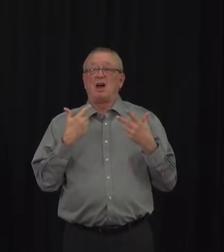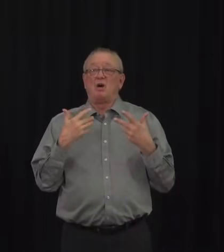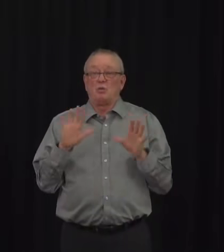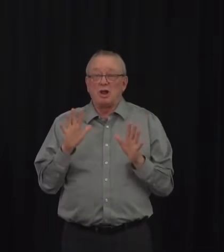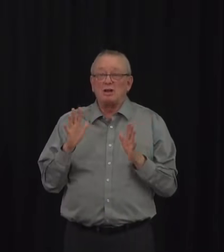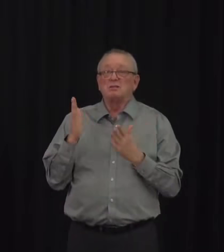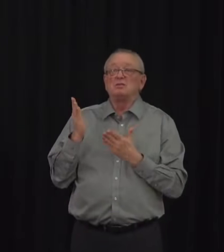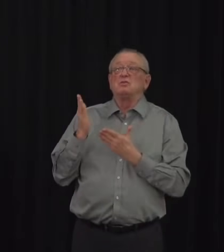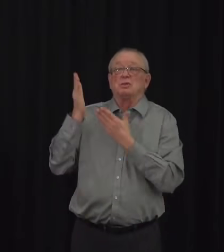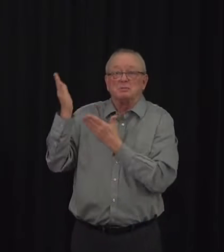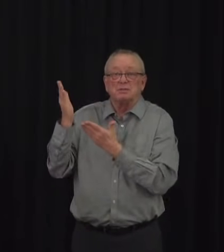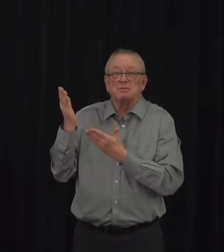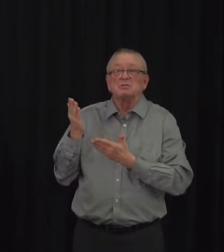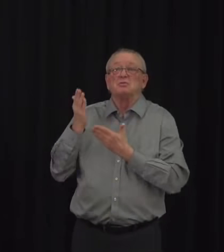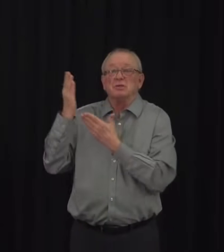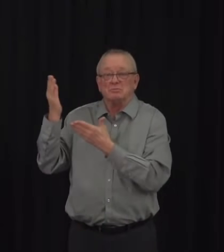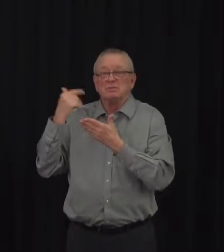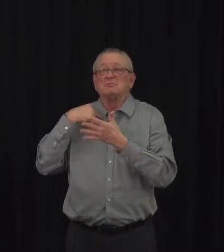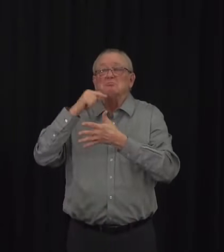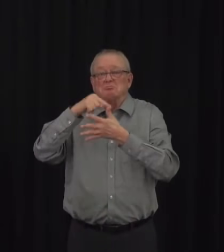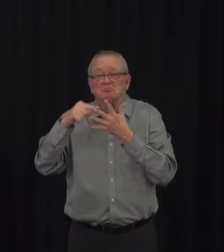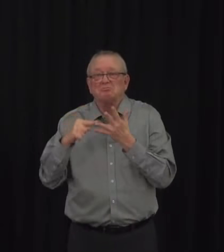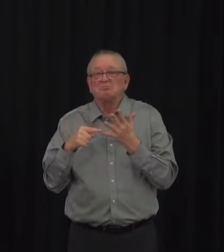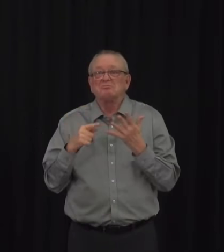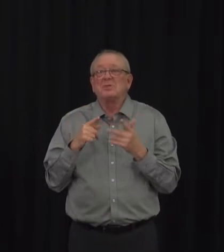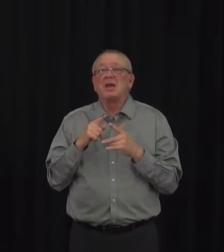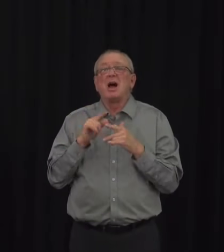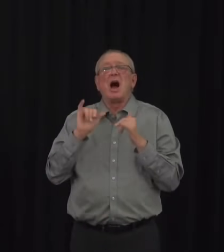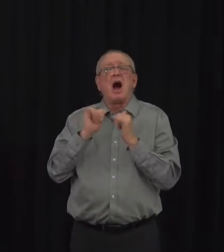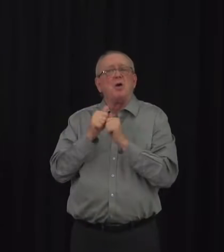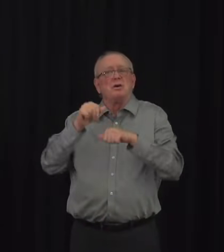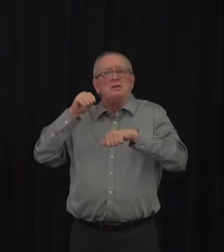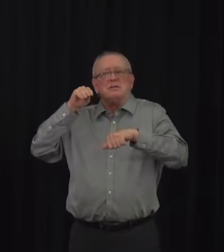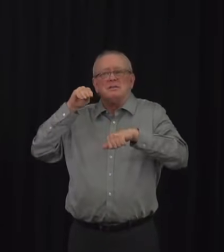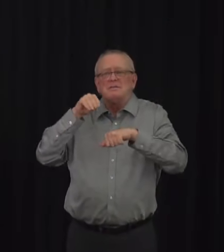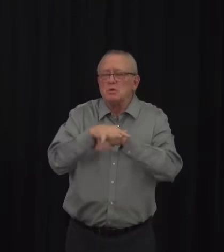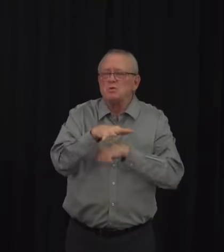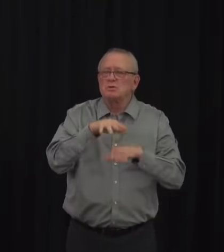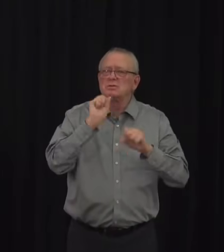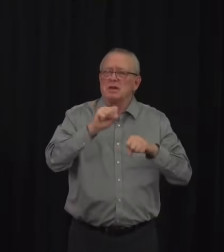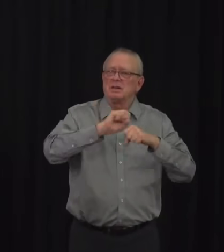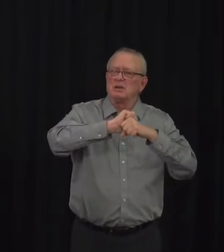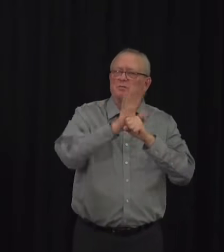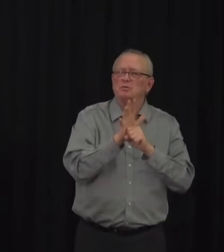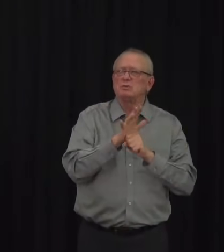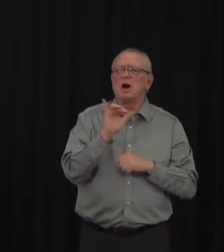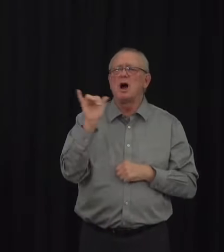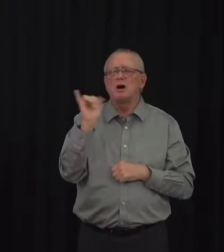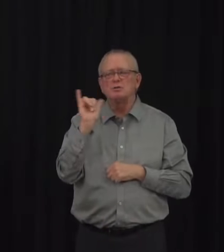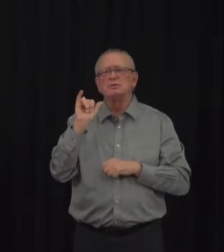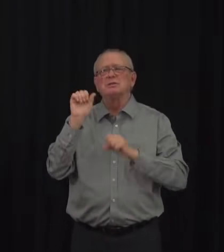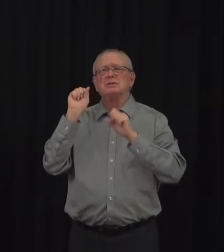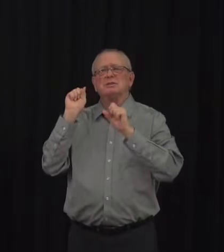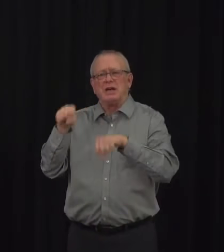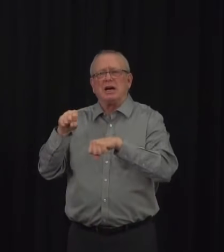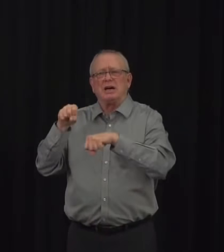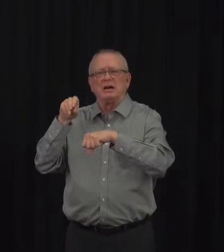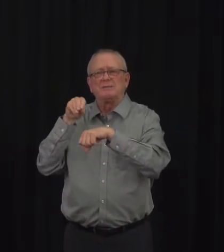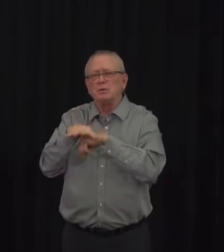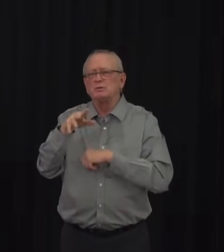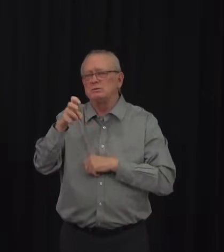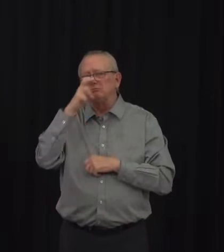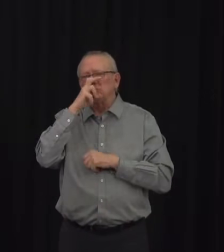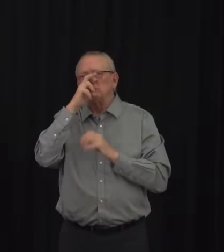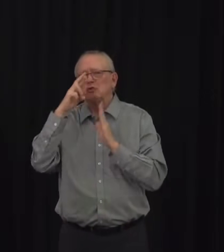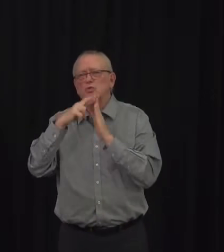a consideration of the impacts of COVID-19 and the impacts that restrictions have. And I've always said that as the Chief Medical